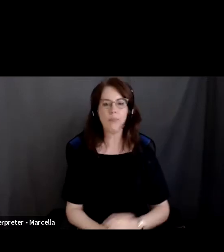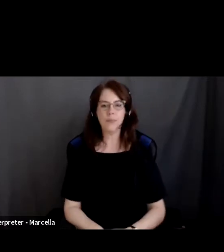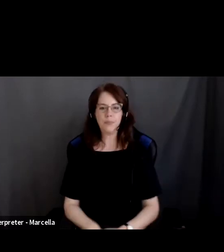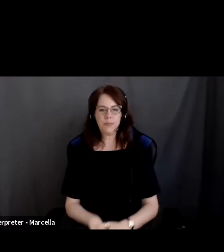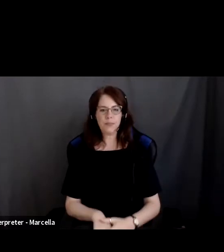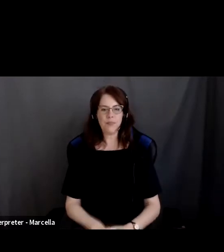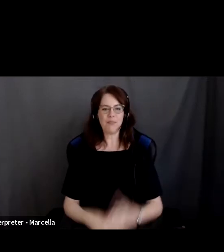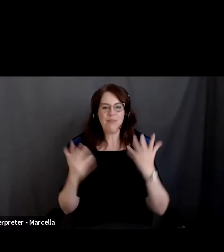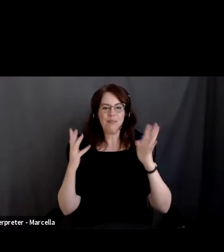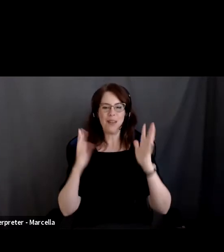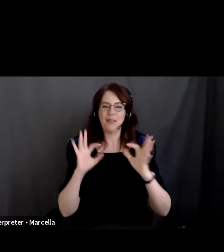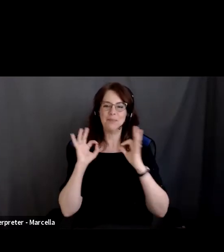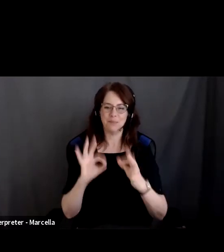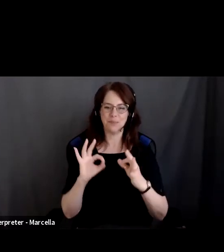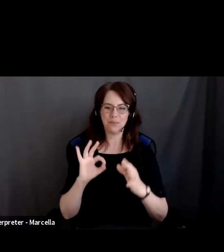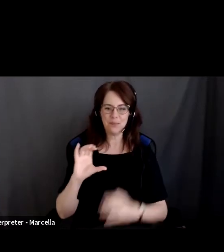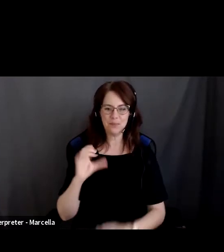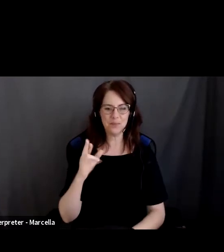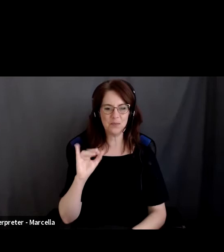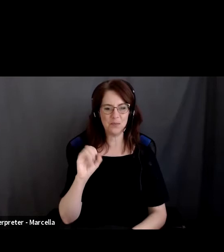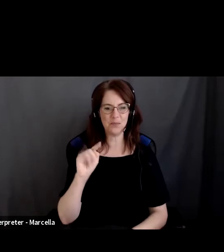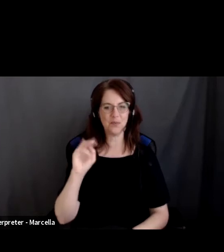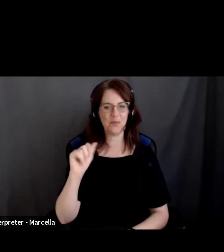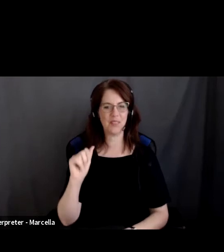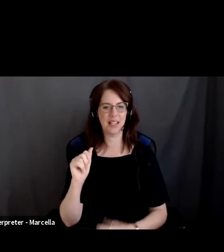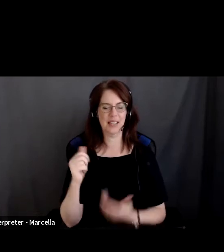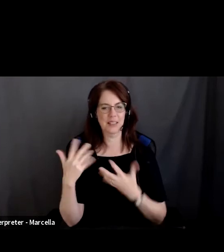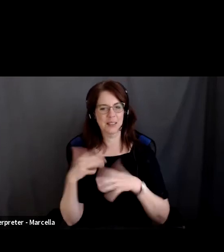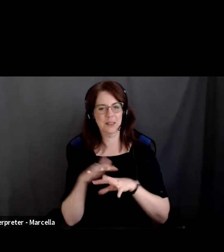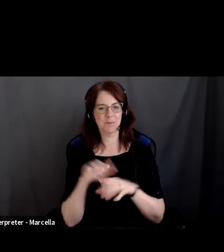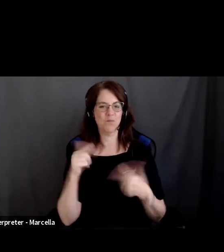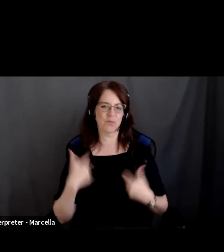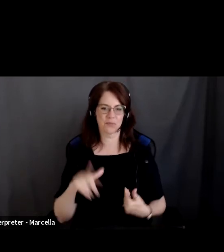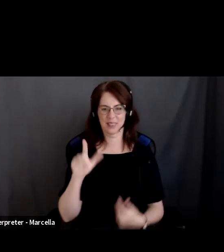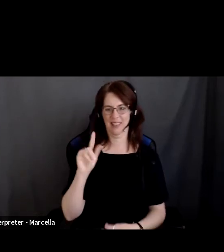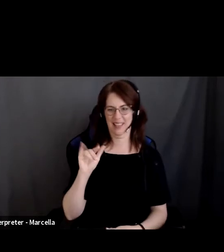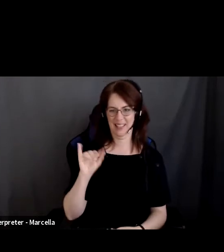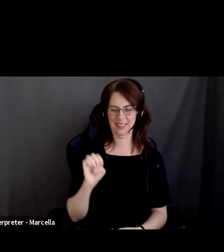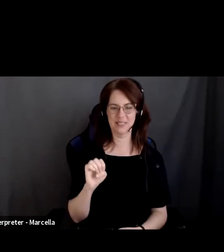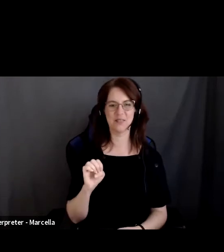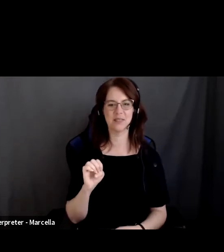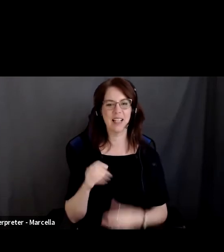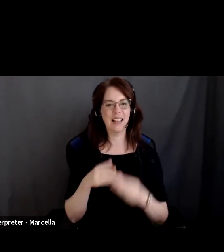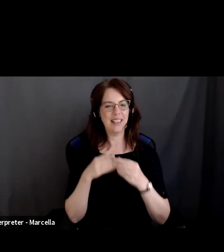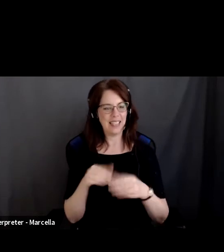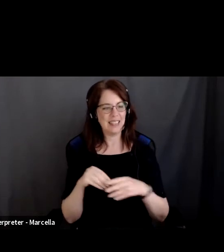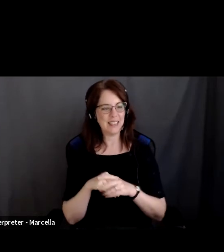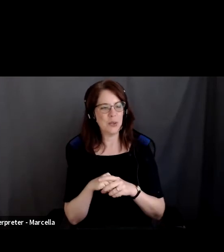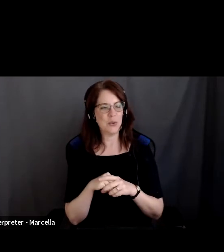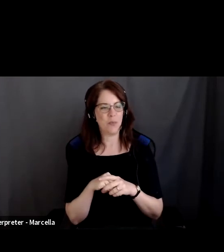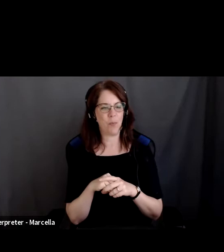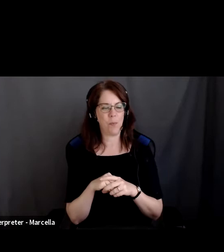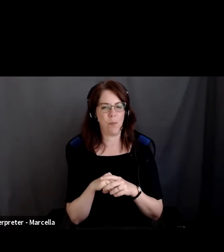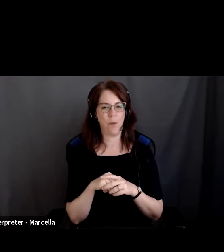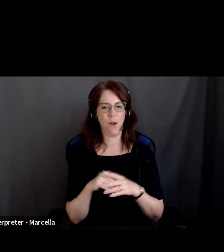Yay, that was perfect, Christina, leading us into, this is Lily, leading us into our,